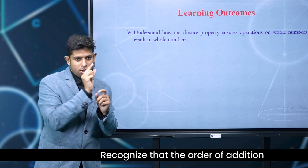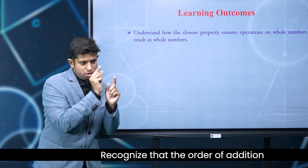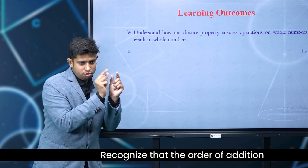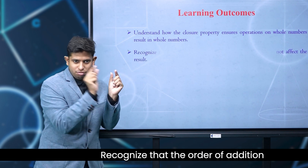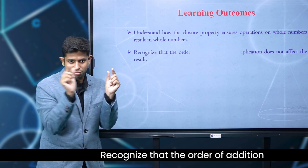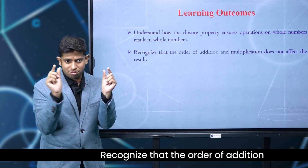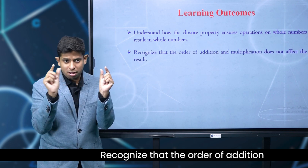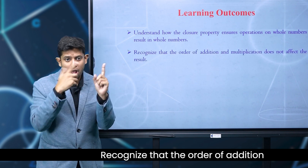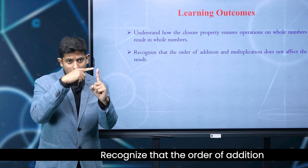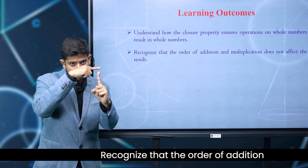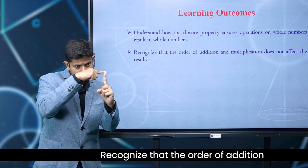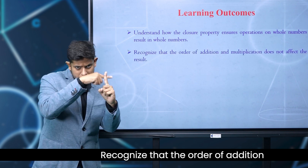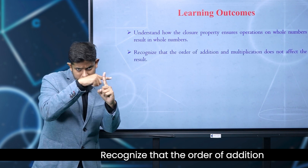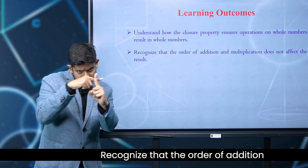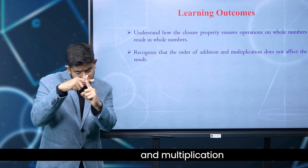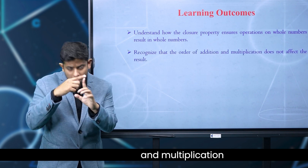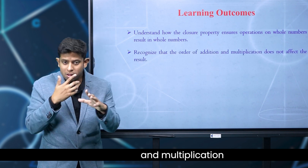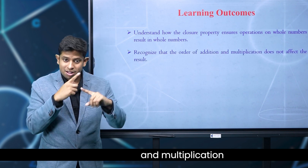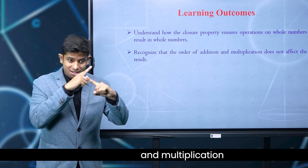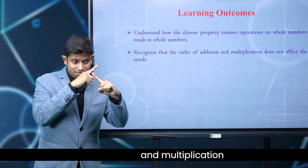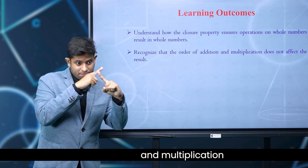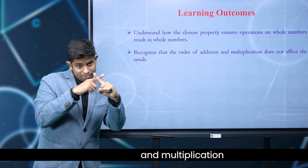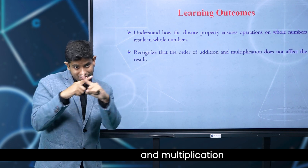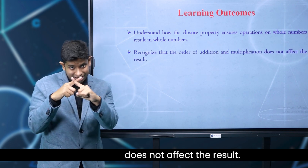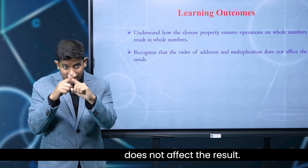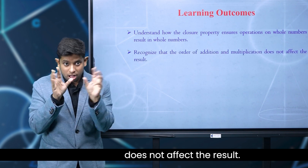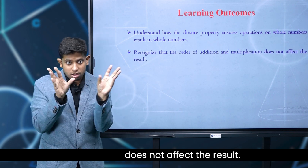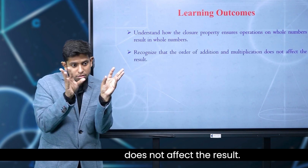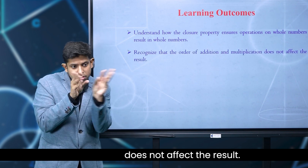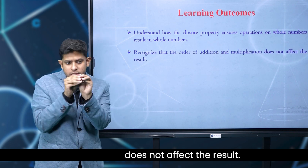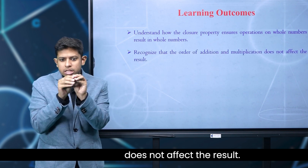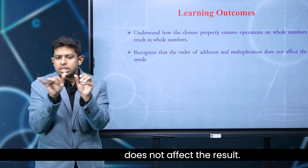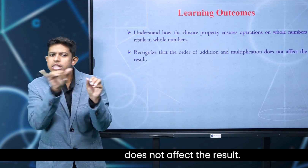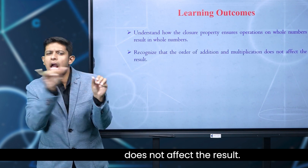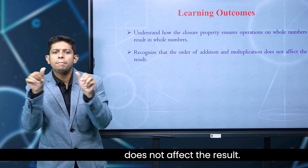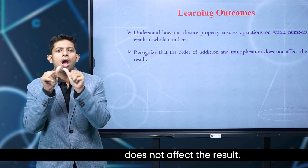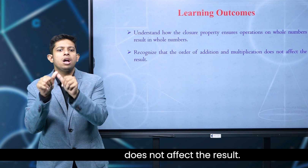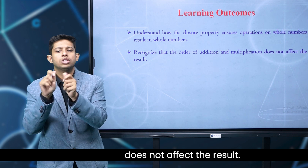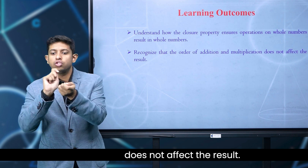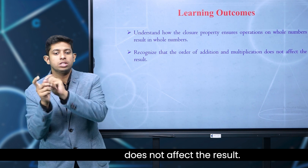Recognize that the order of addition and multiplication does not affect the result.